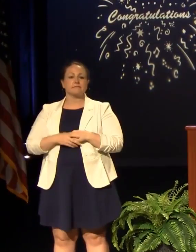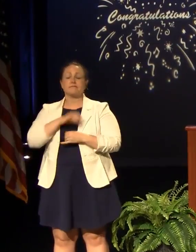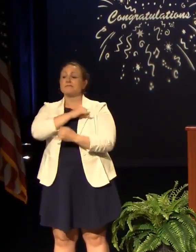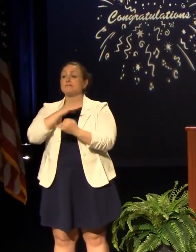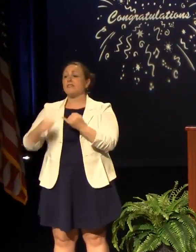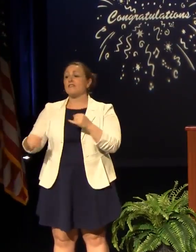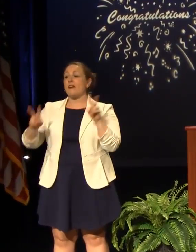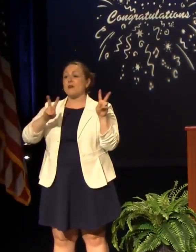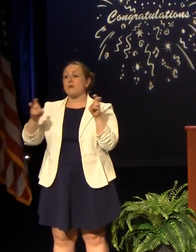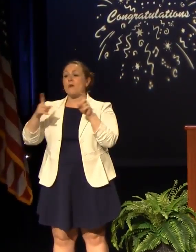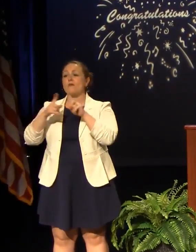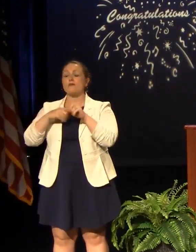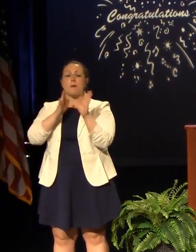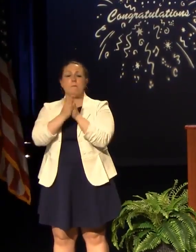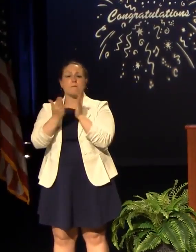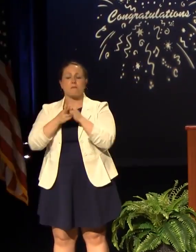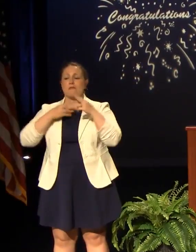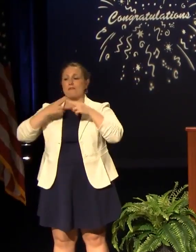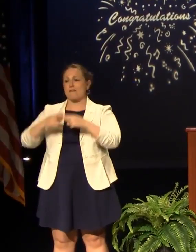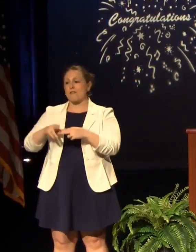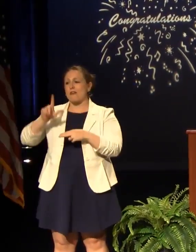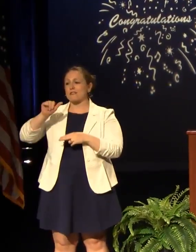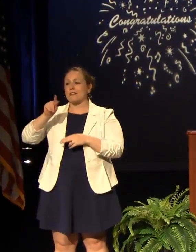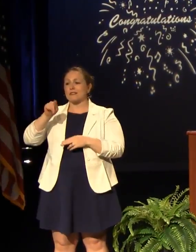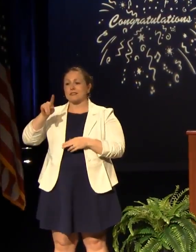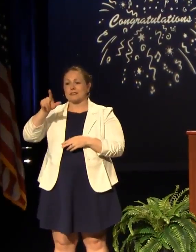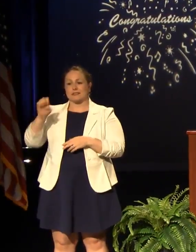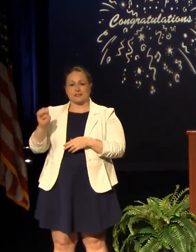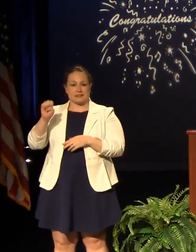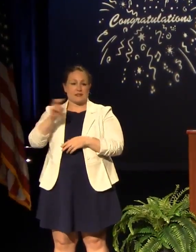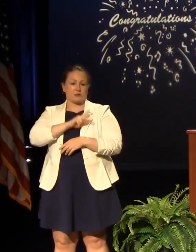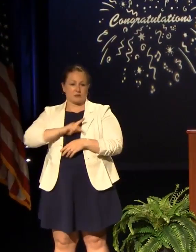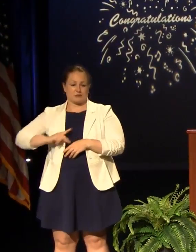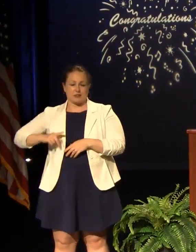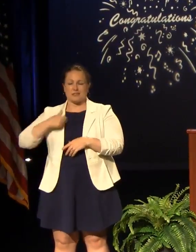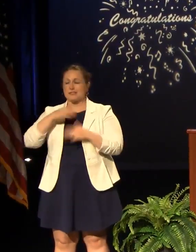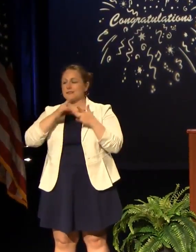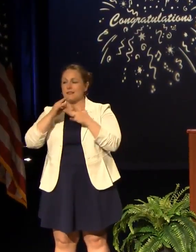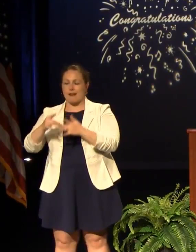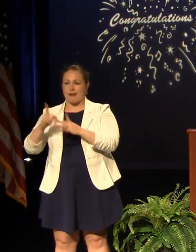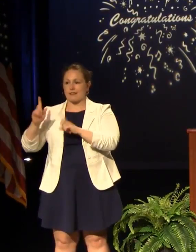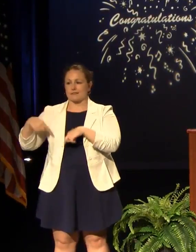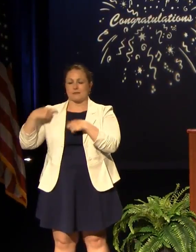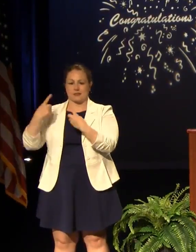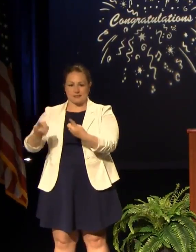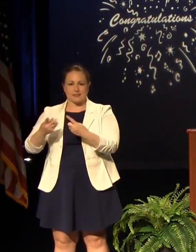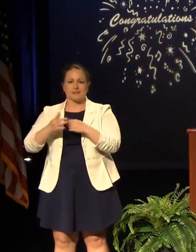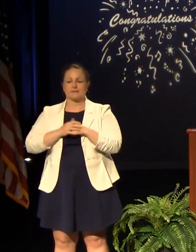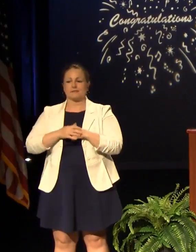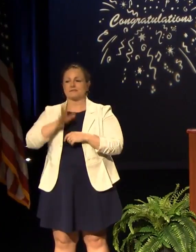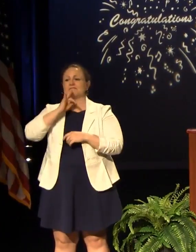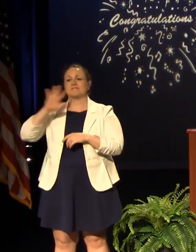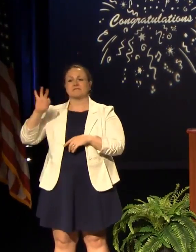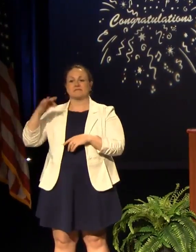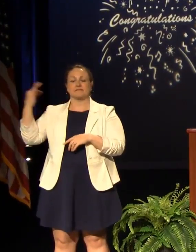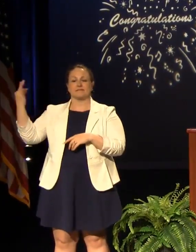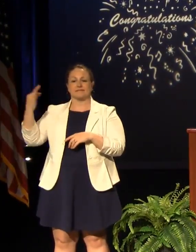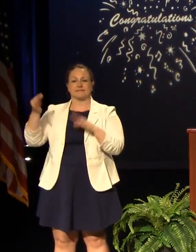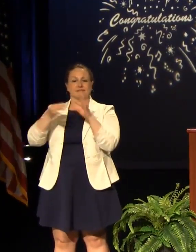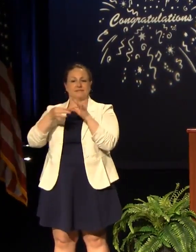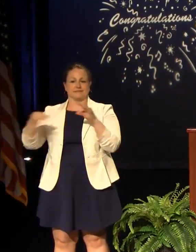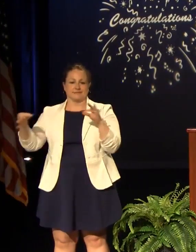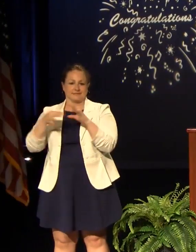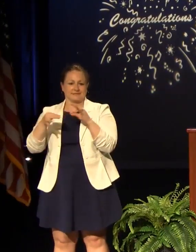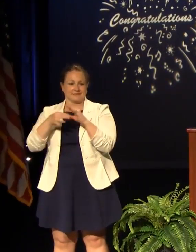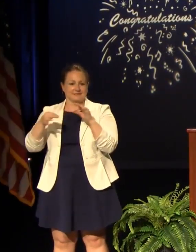quote from The Little Prince that has guided me since I read it in Mrs. Bowen's French 3 class. on ne voit bien qu'avec le cœur. L'essentiel